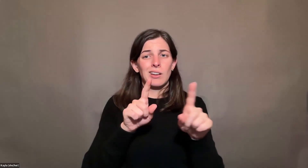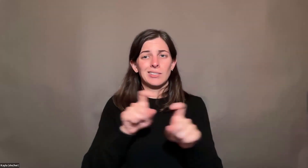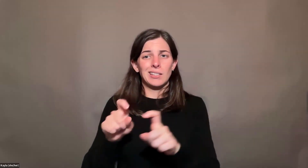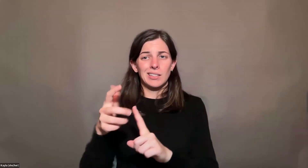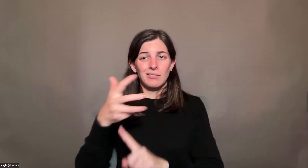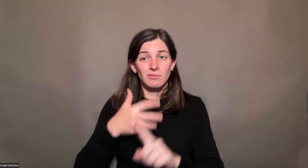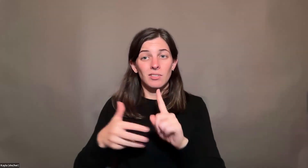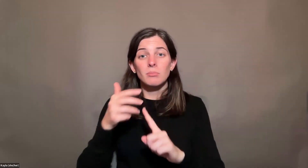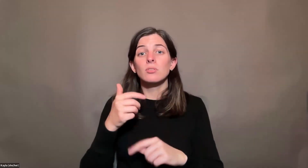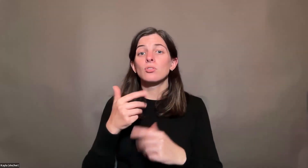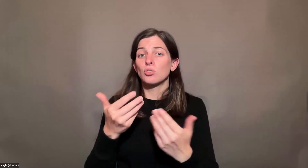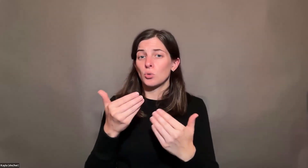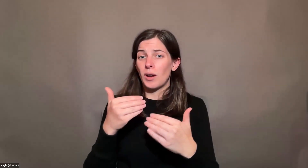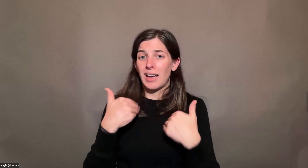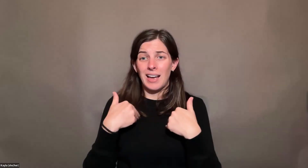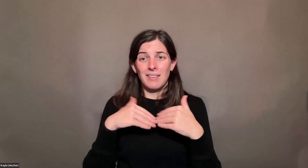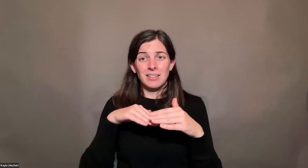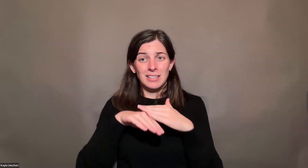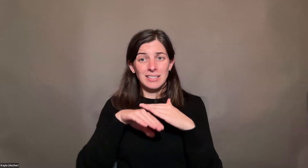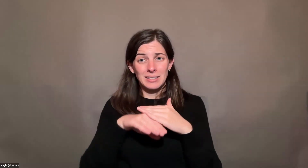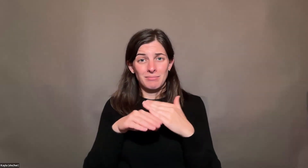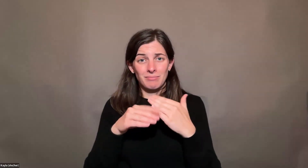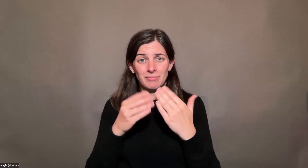the visual related stuff, WordPress suggests Playwright, and WordPress have good